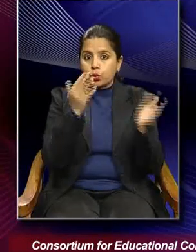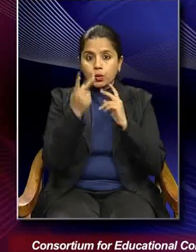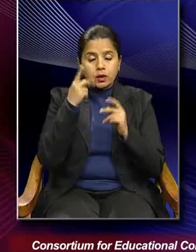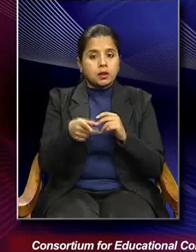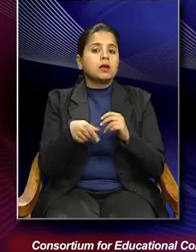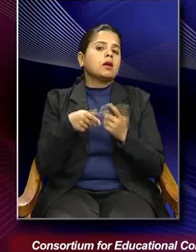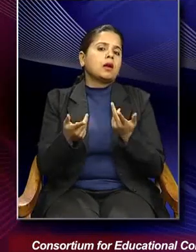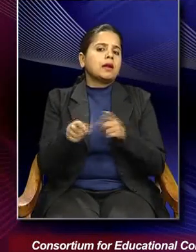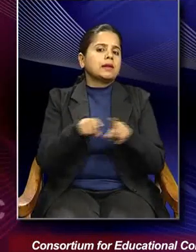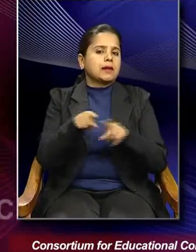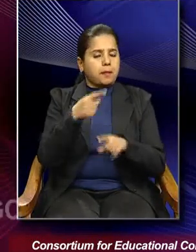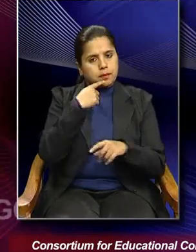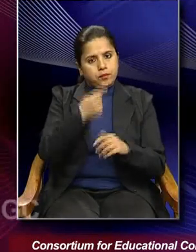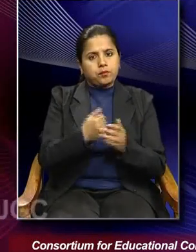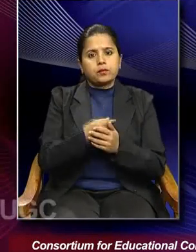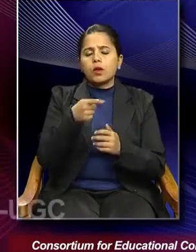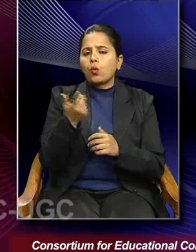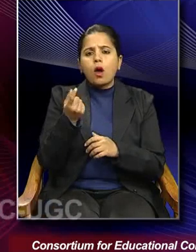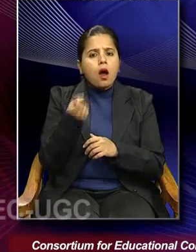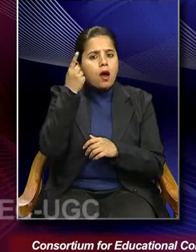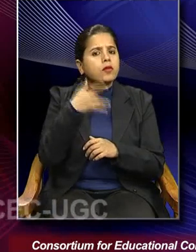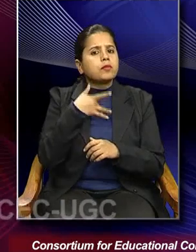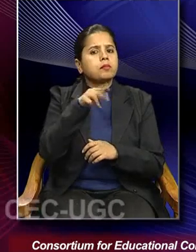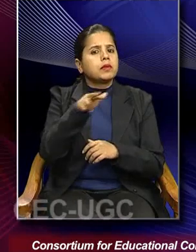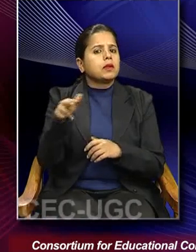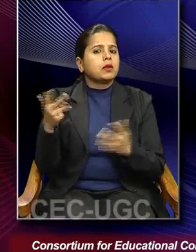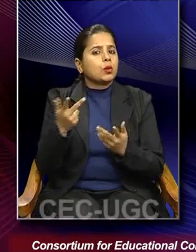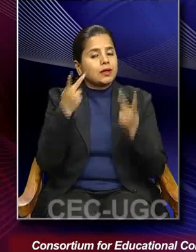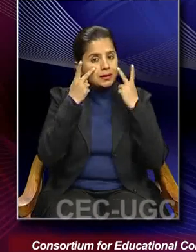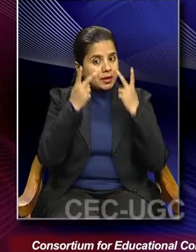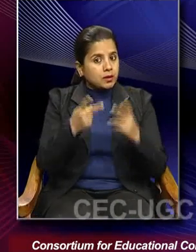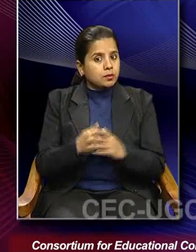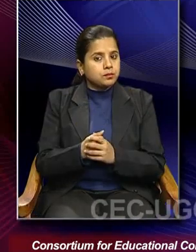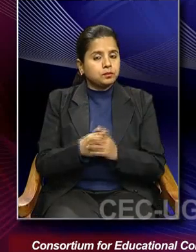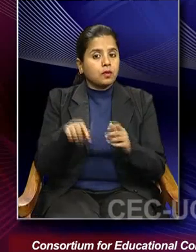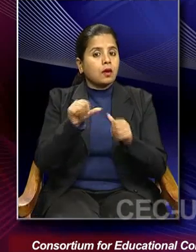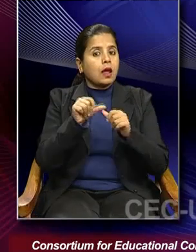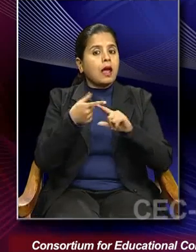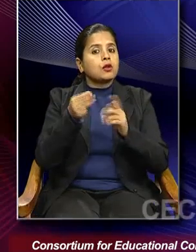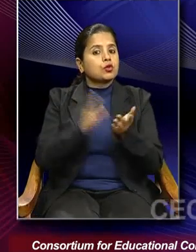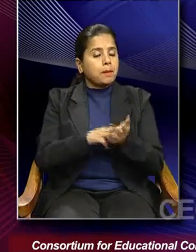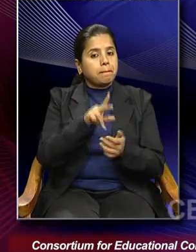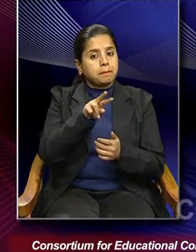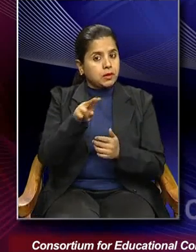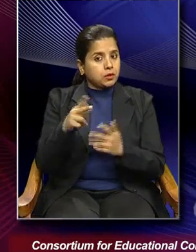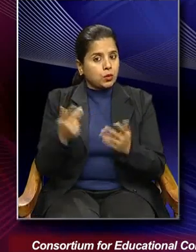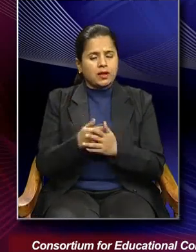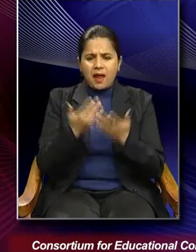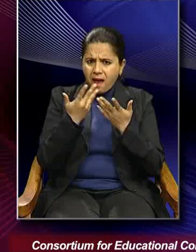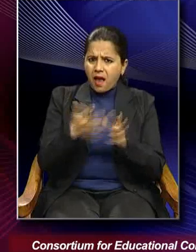Universality basically, what is understood from this particular axiom is that